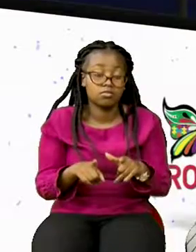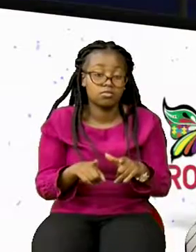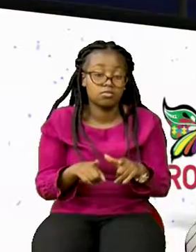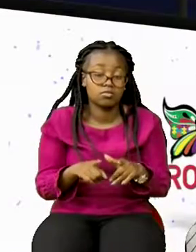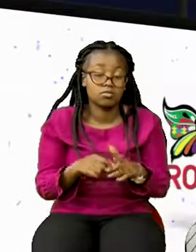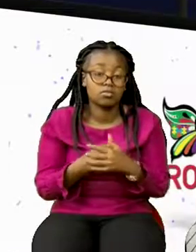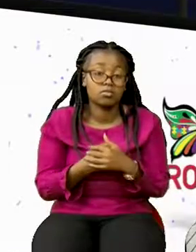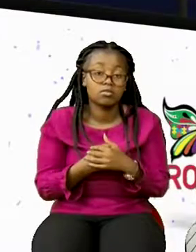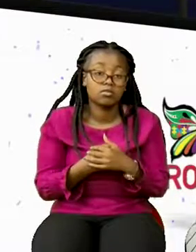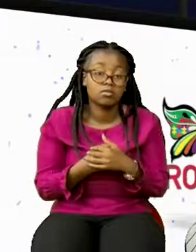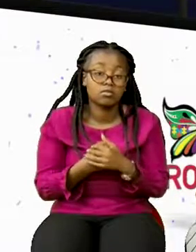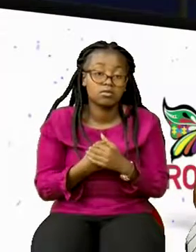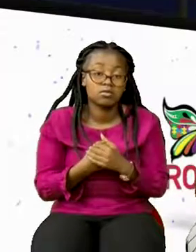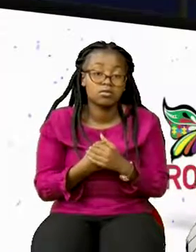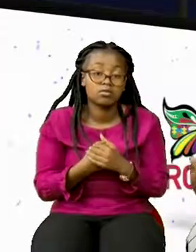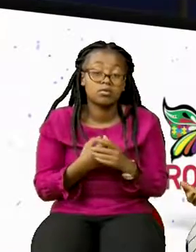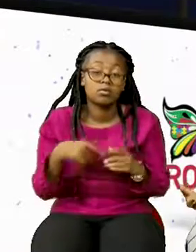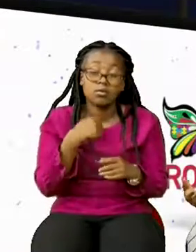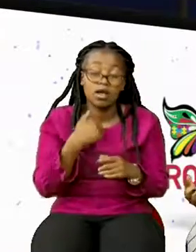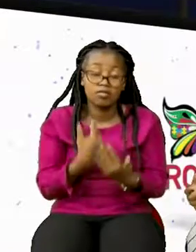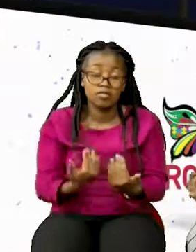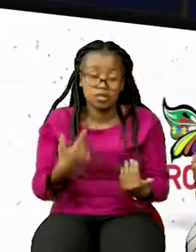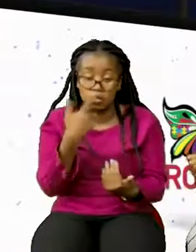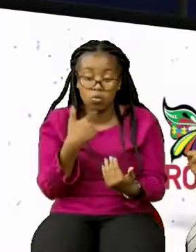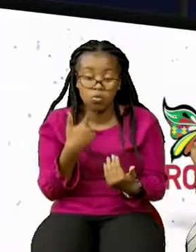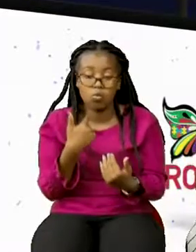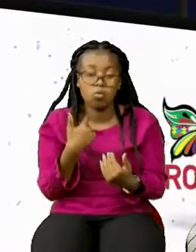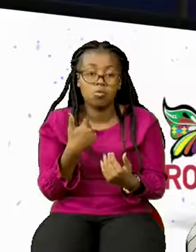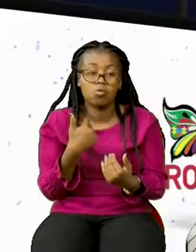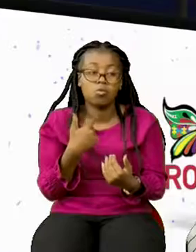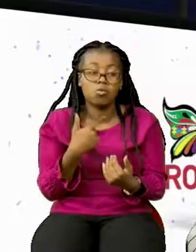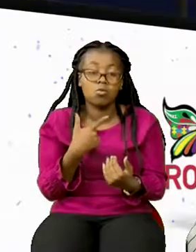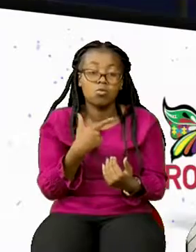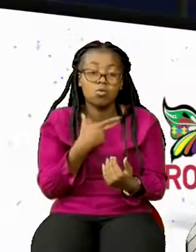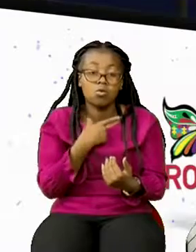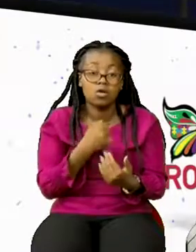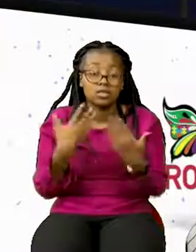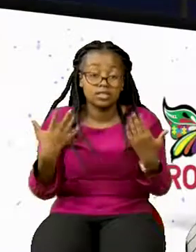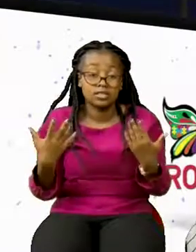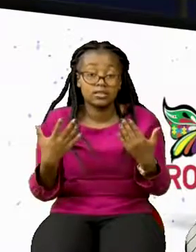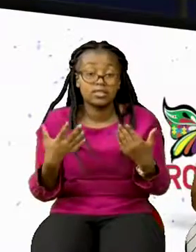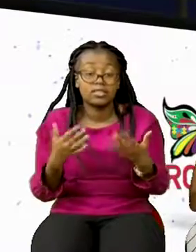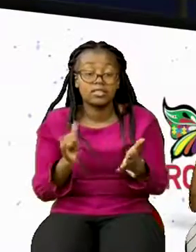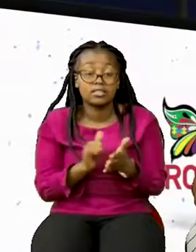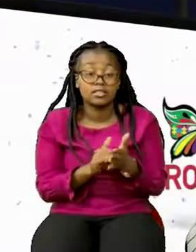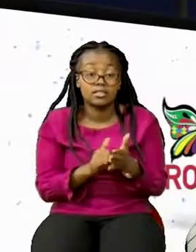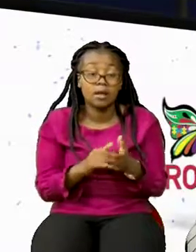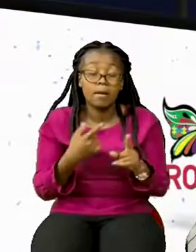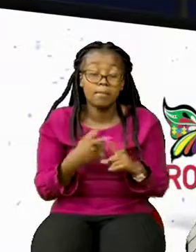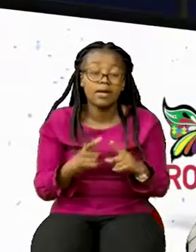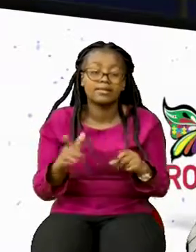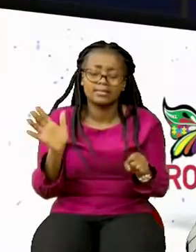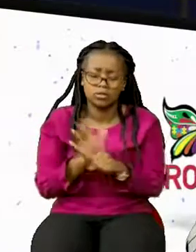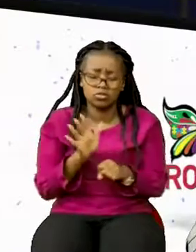it could be something that could cause injury. We have children who are attached to items, so that is attachment, but